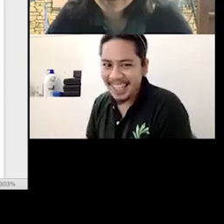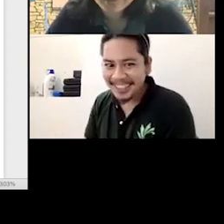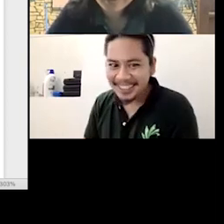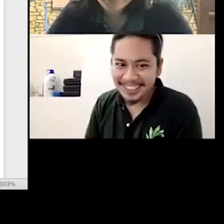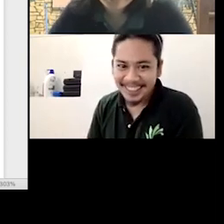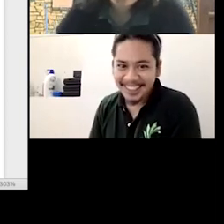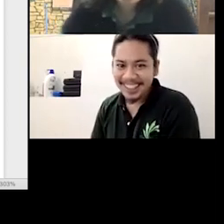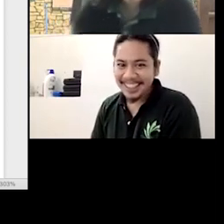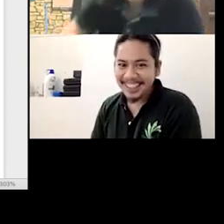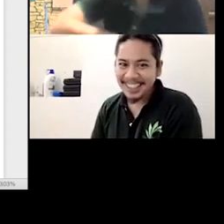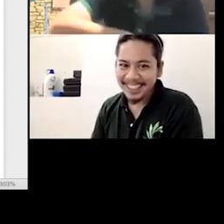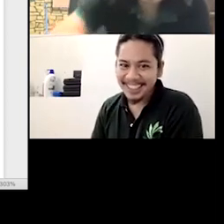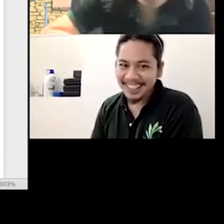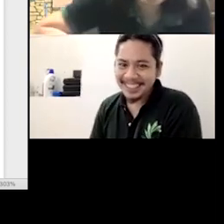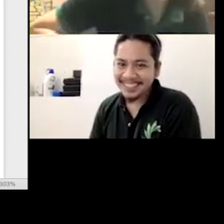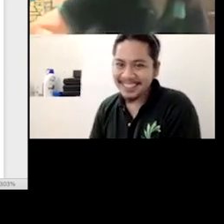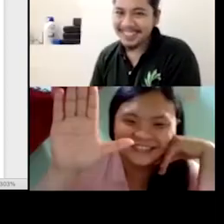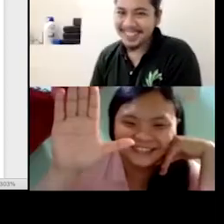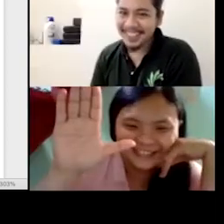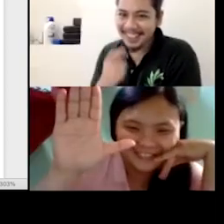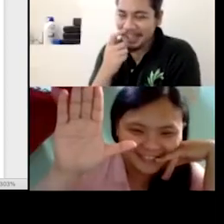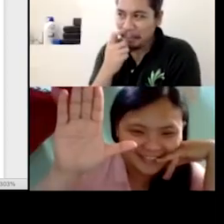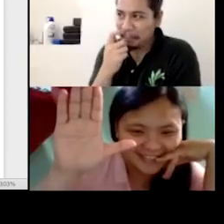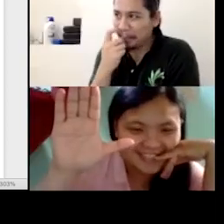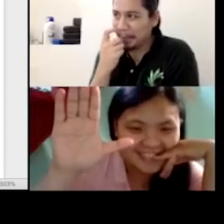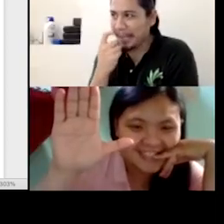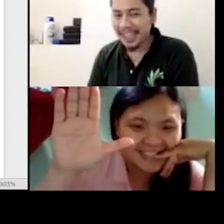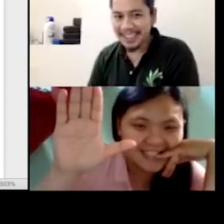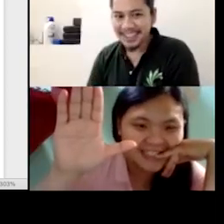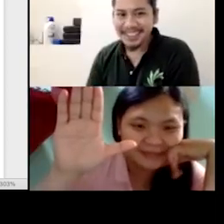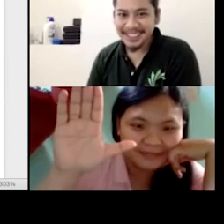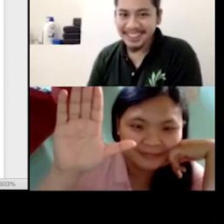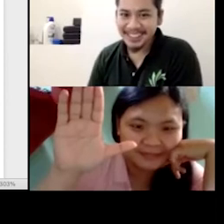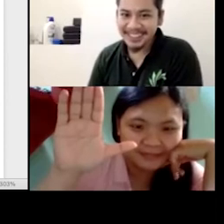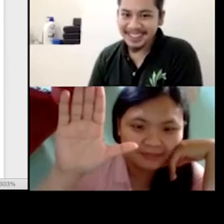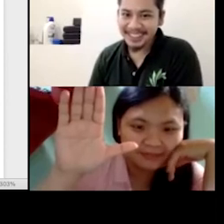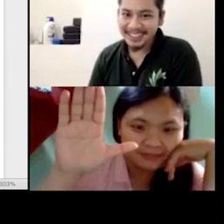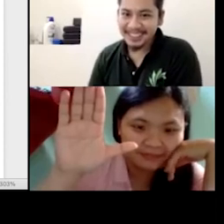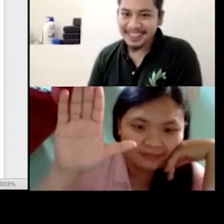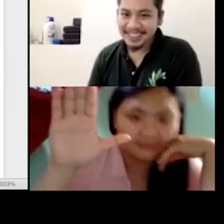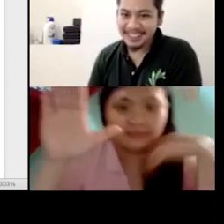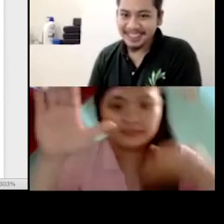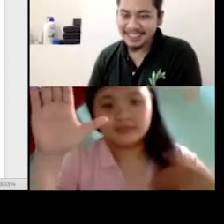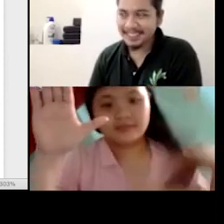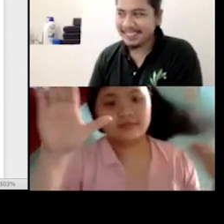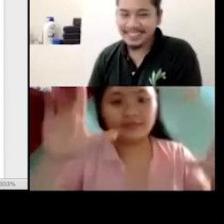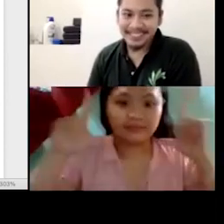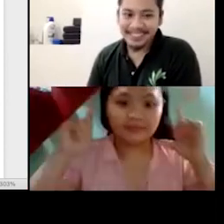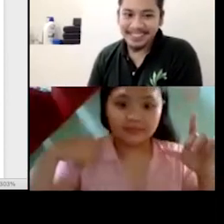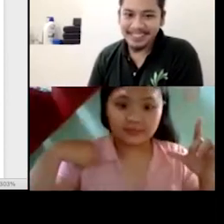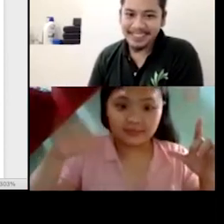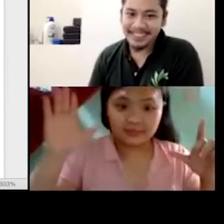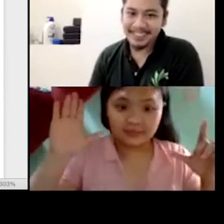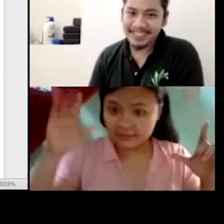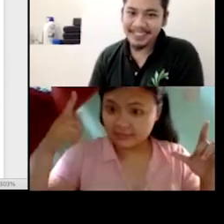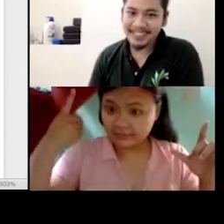put together. So I'm just, defending myself here, guys. That's all I'm doing. So, and this is Jasmine.